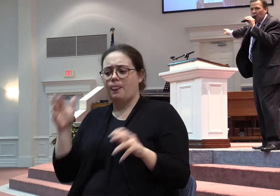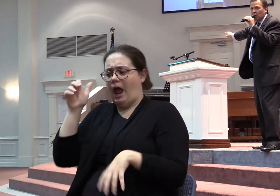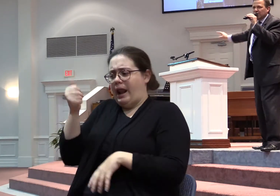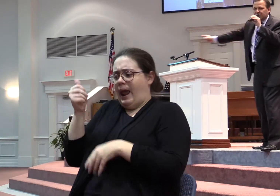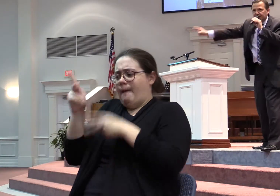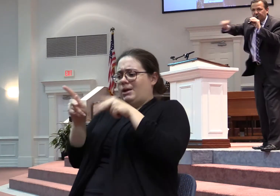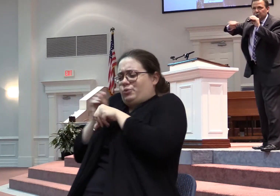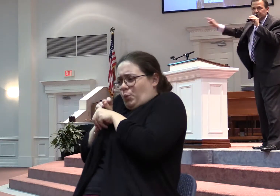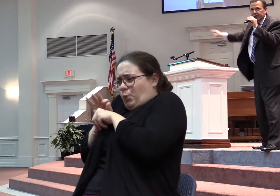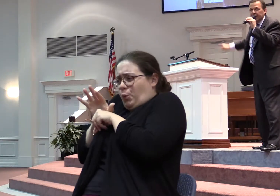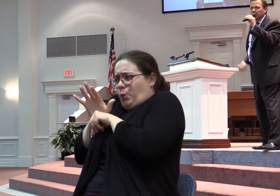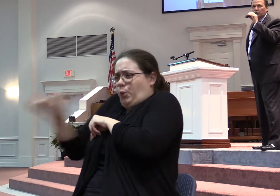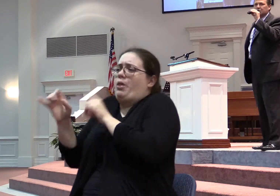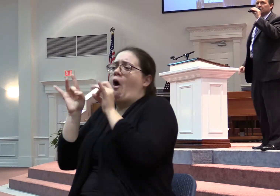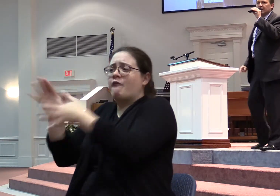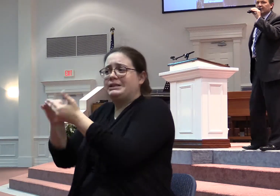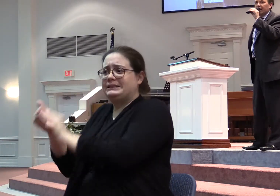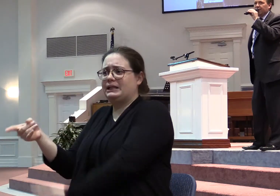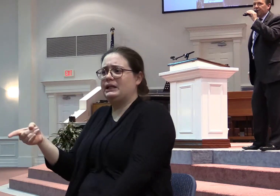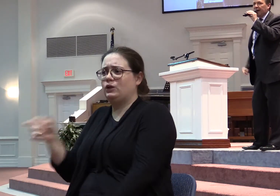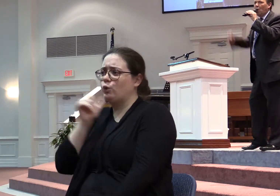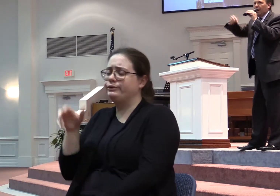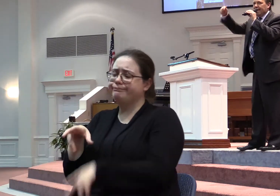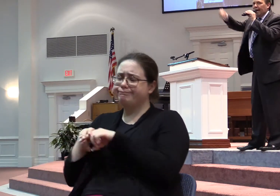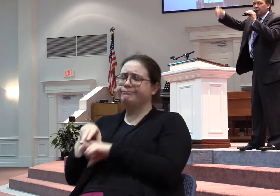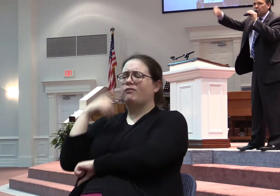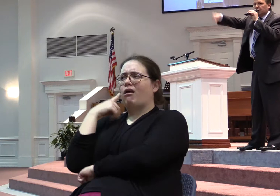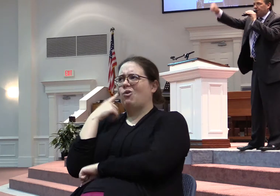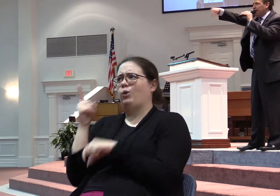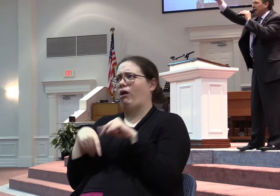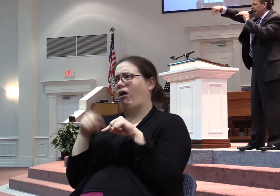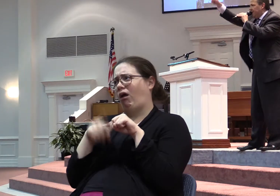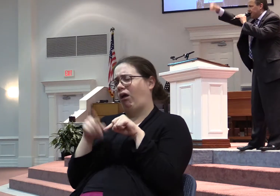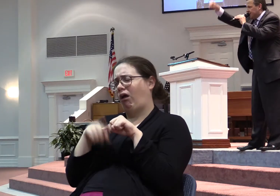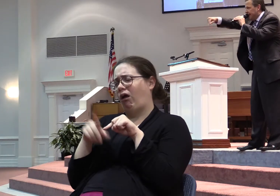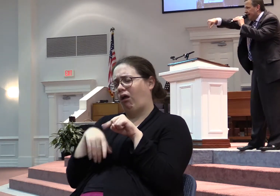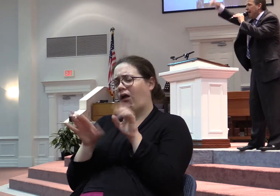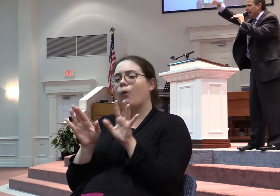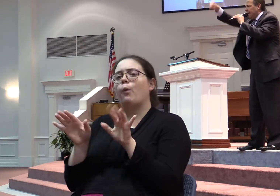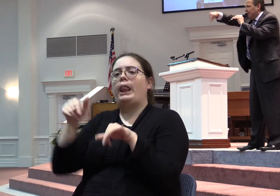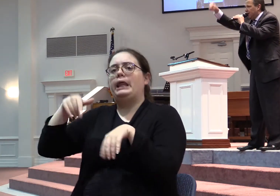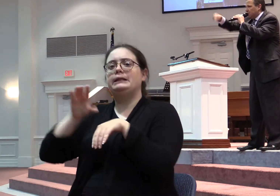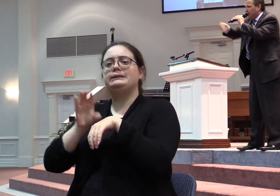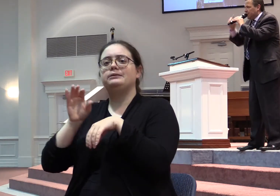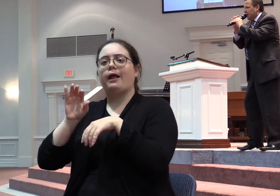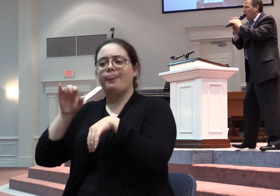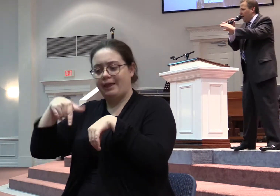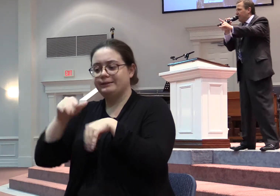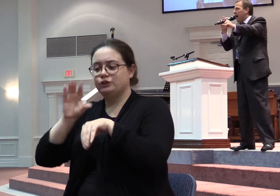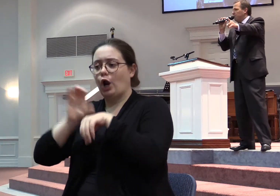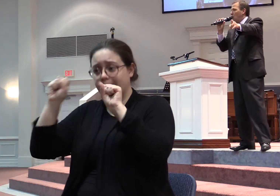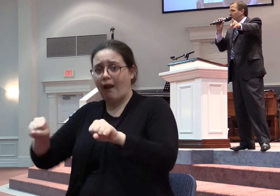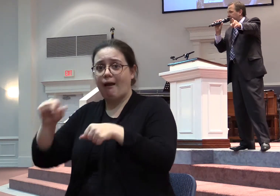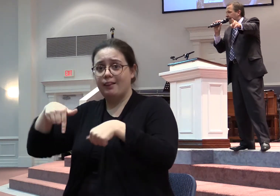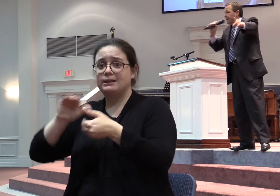that whole sinful city. Don't you sit there and think we can't do something in this city and in this region. We've